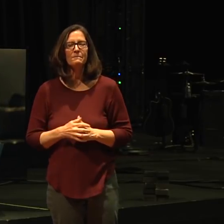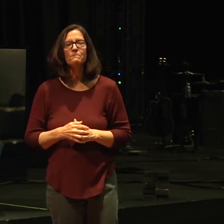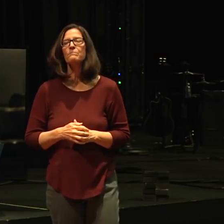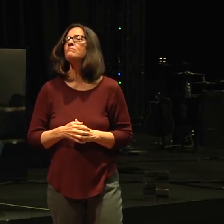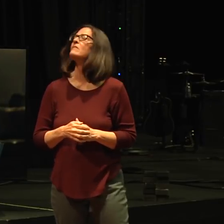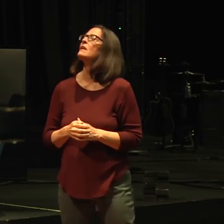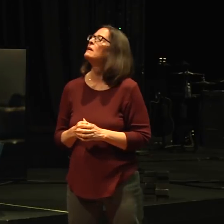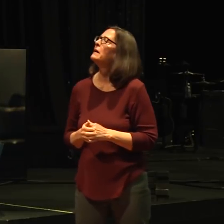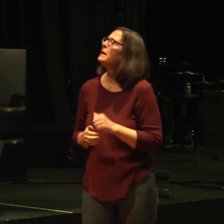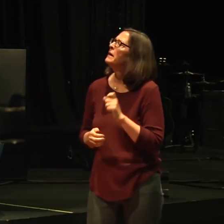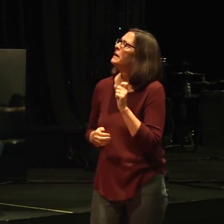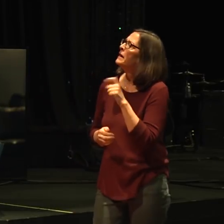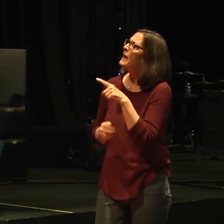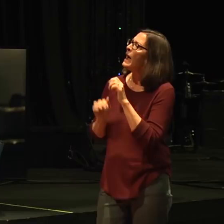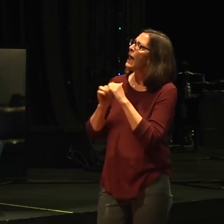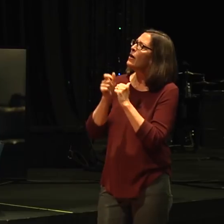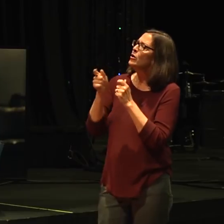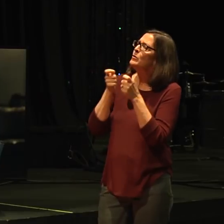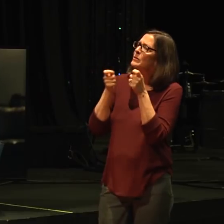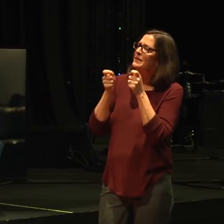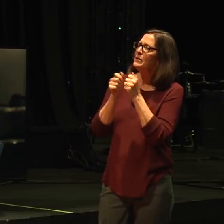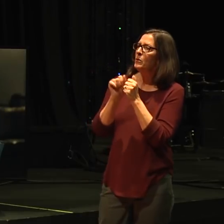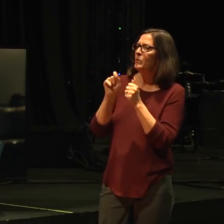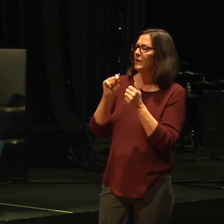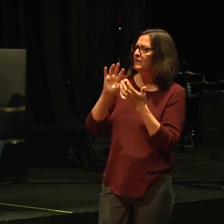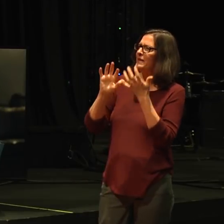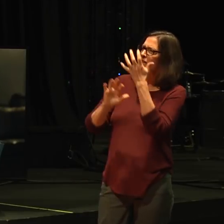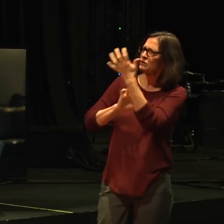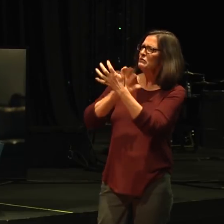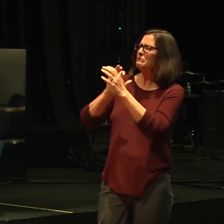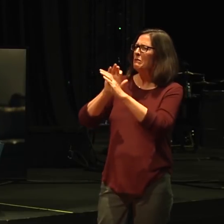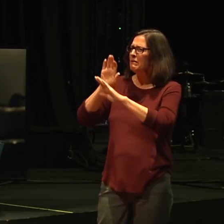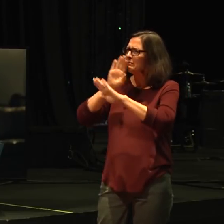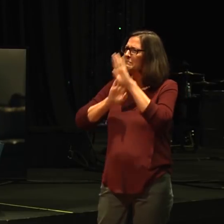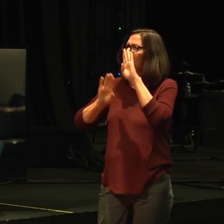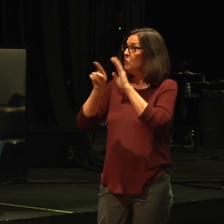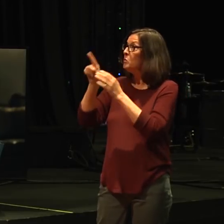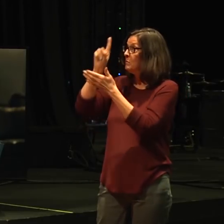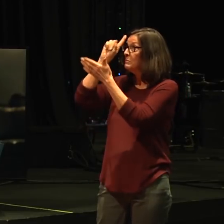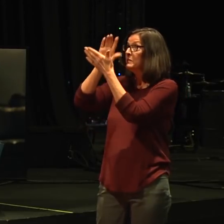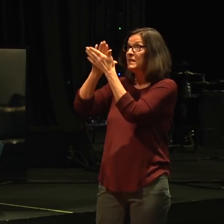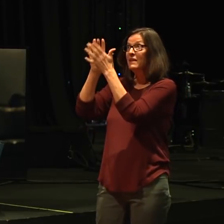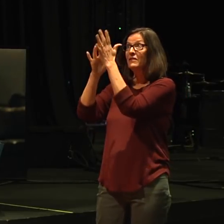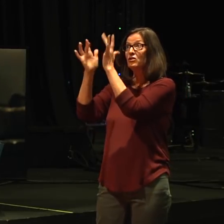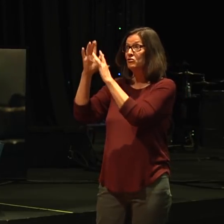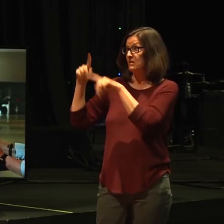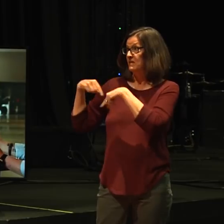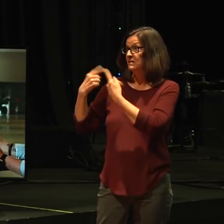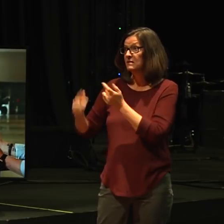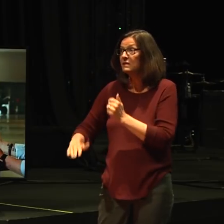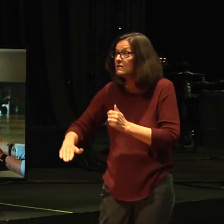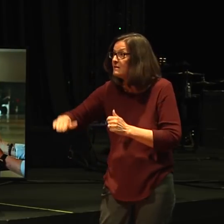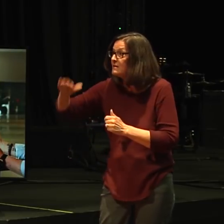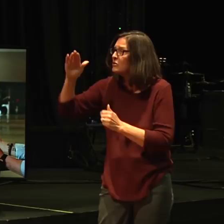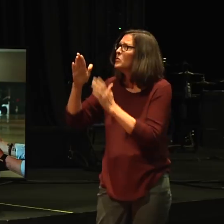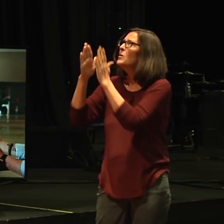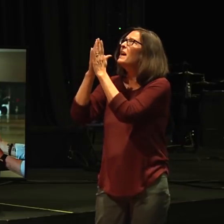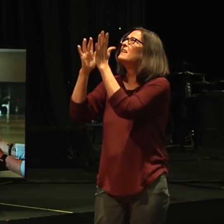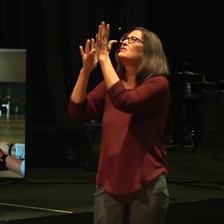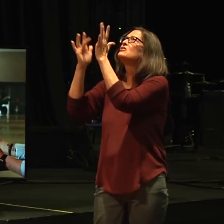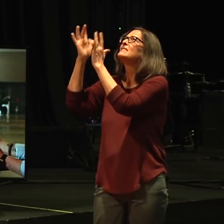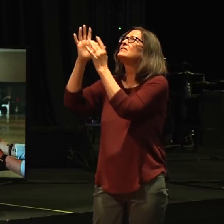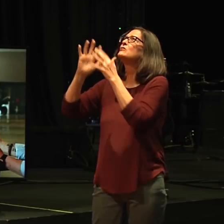the storm keeps on coming. You've believed in Jesus since you were a little kid. You've asked him to take it away, and the answer is so far is